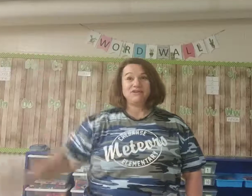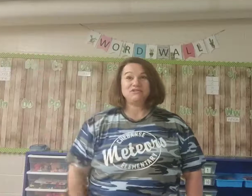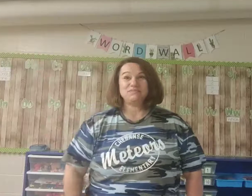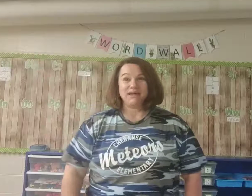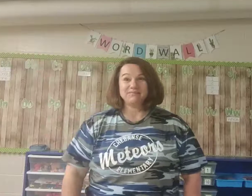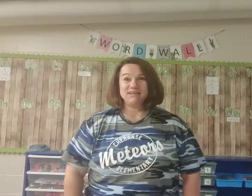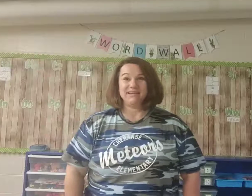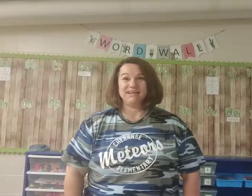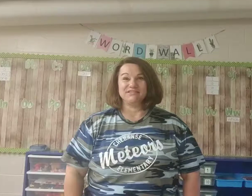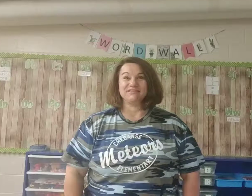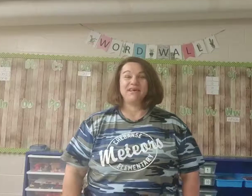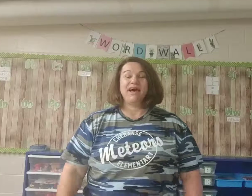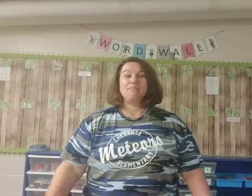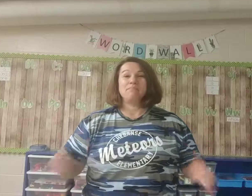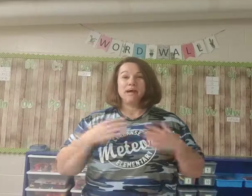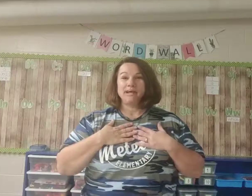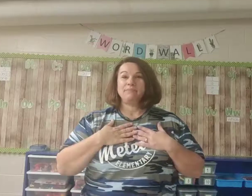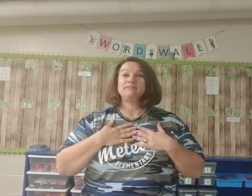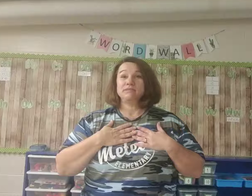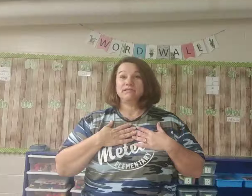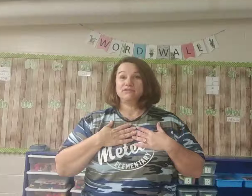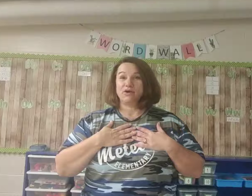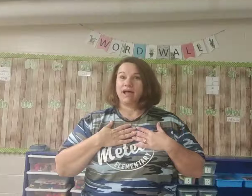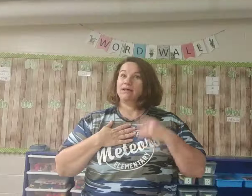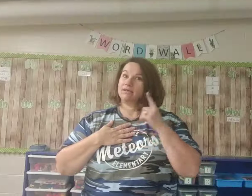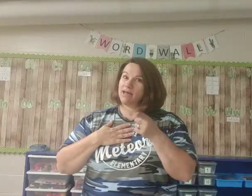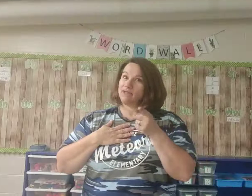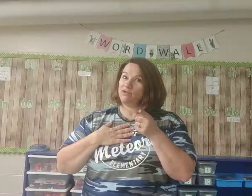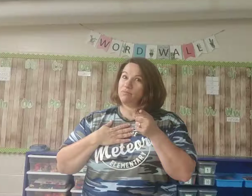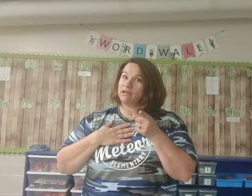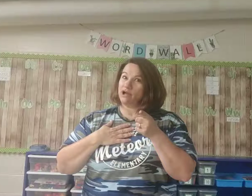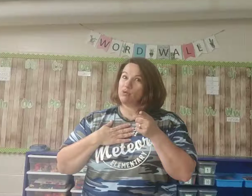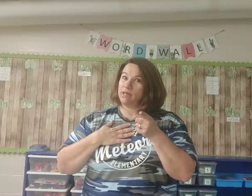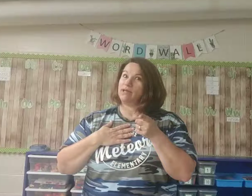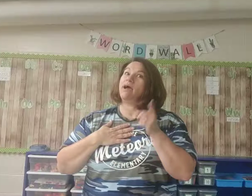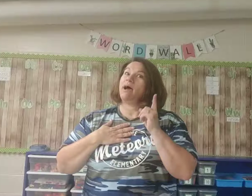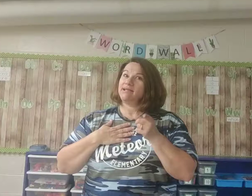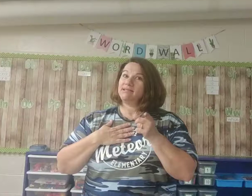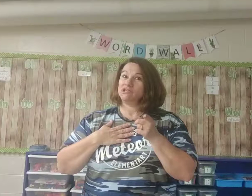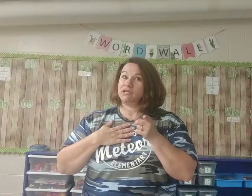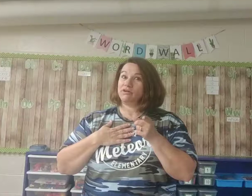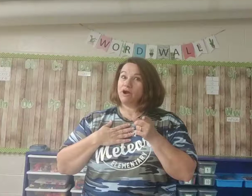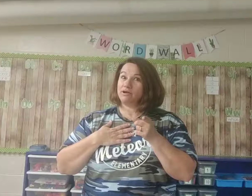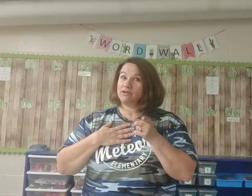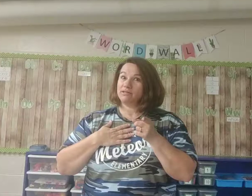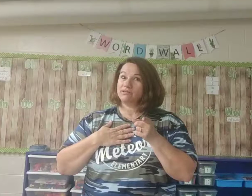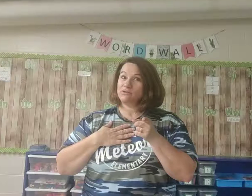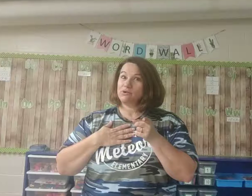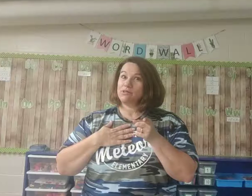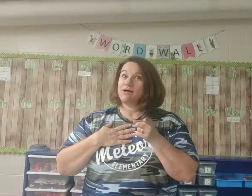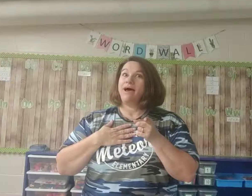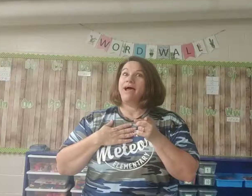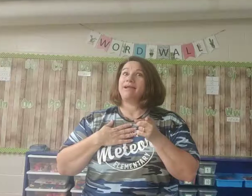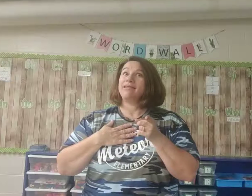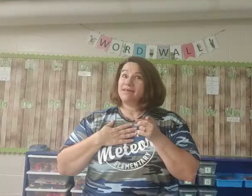Hello, Shabance Meteors. My name is Mrs. Gray. A lot of you might know me. I teach kindergarten in this school, and I think